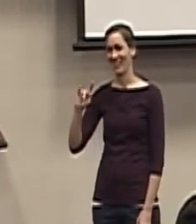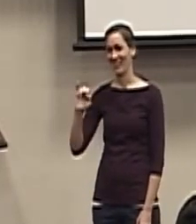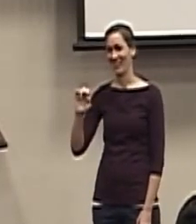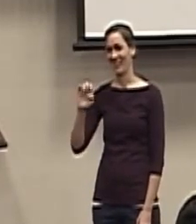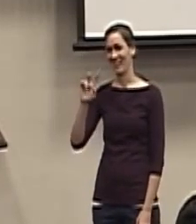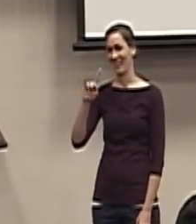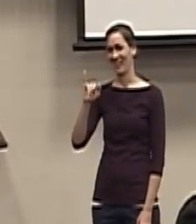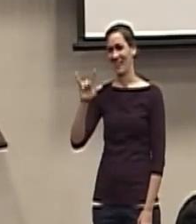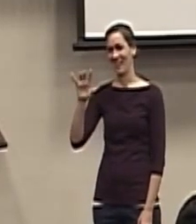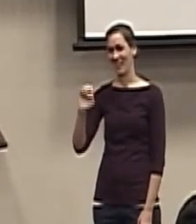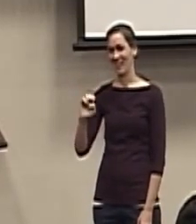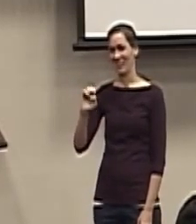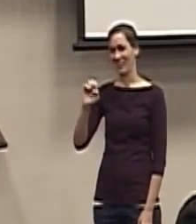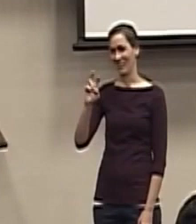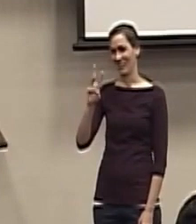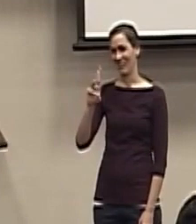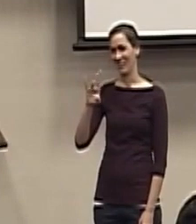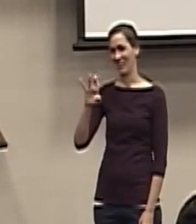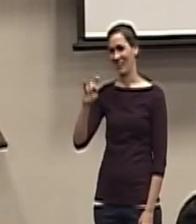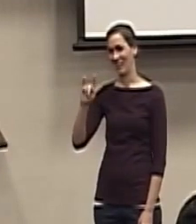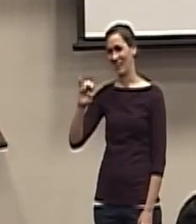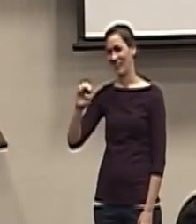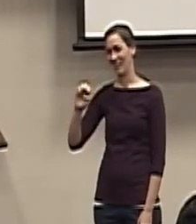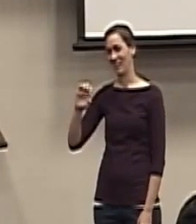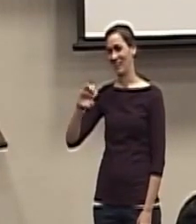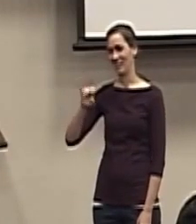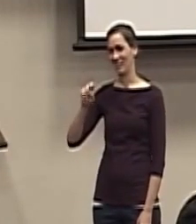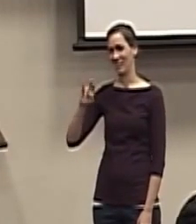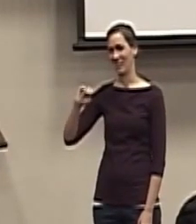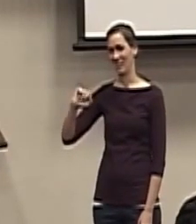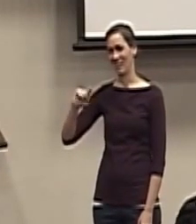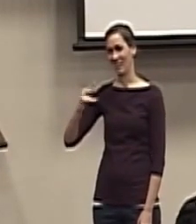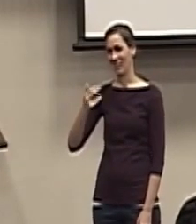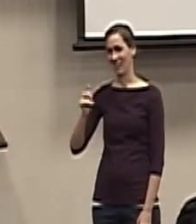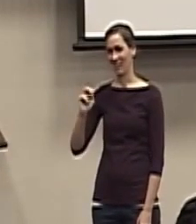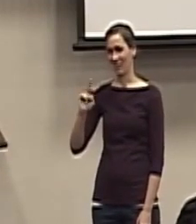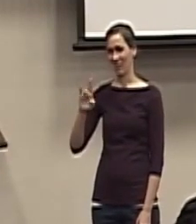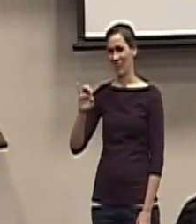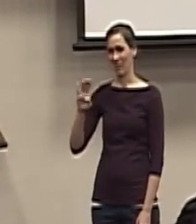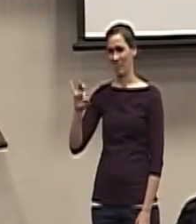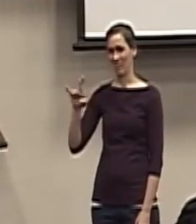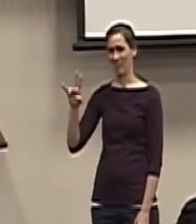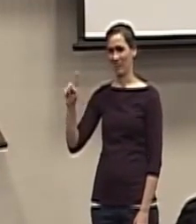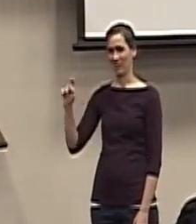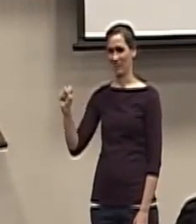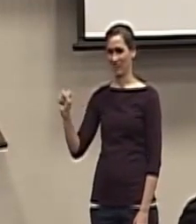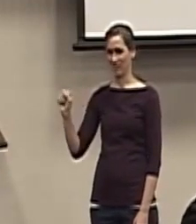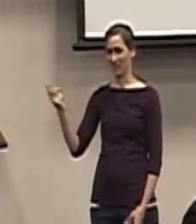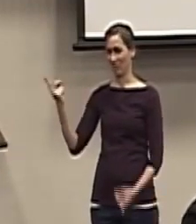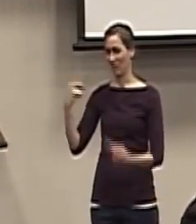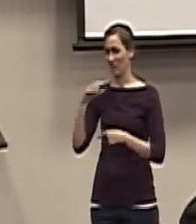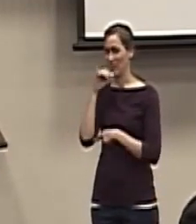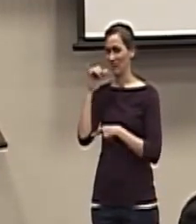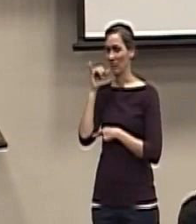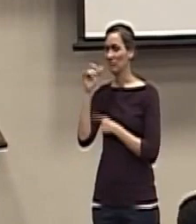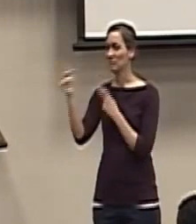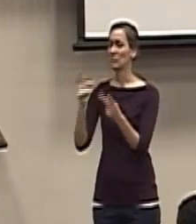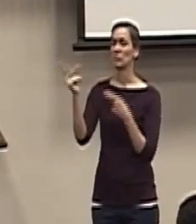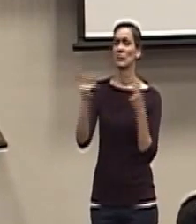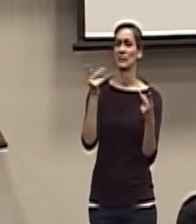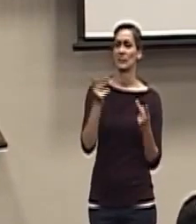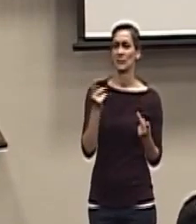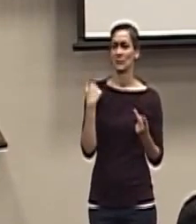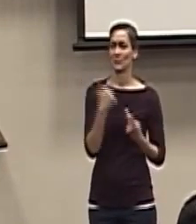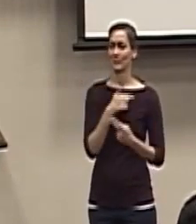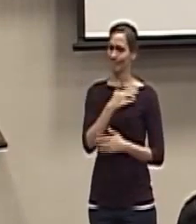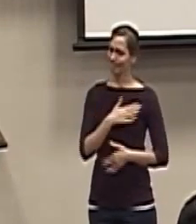and Jonathan Roberts came here yesterday visiting with us, spent the day here at the school, and we really enjoyed getting to be with them and listen to